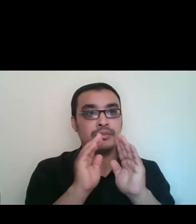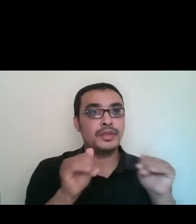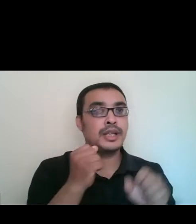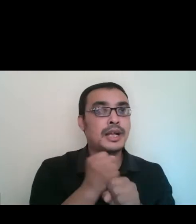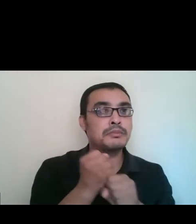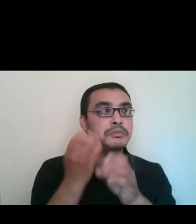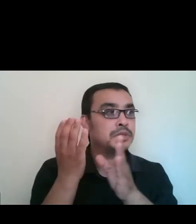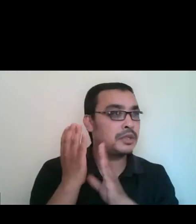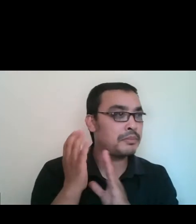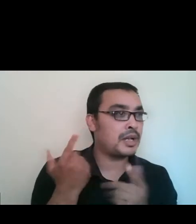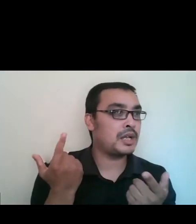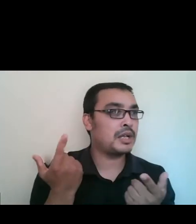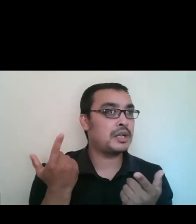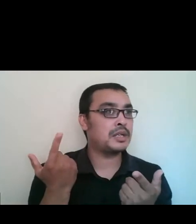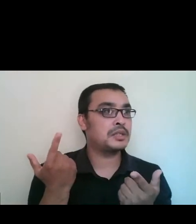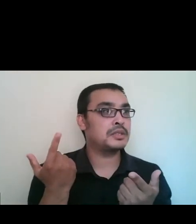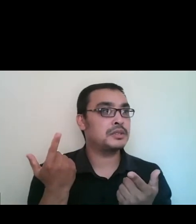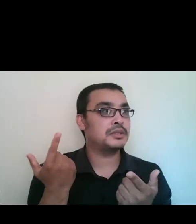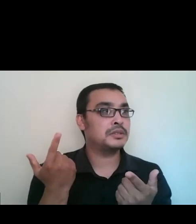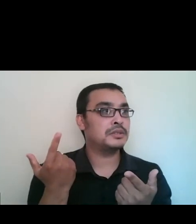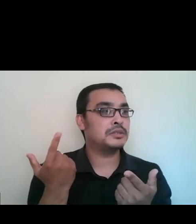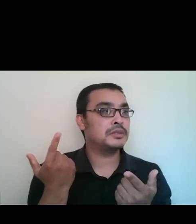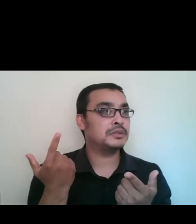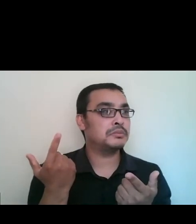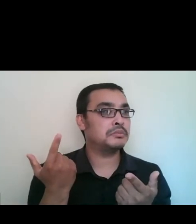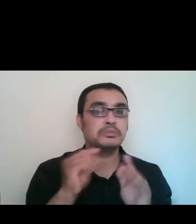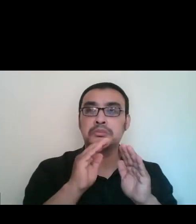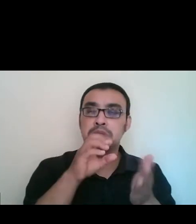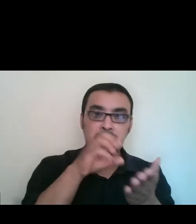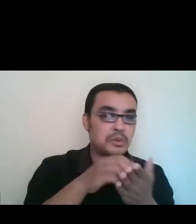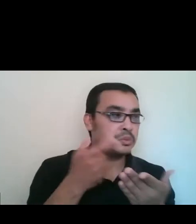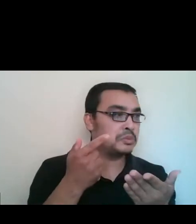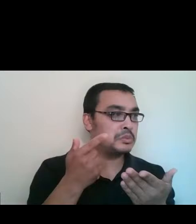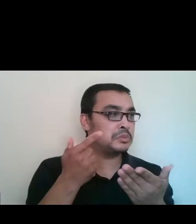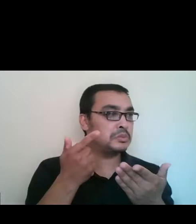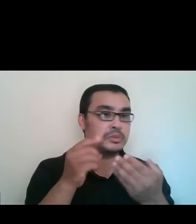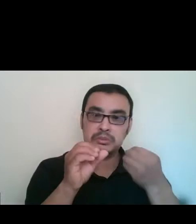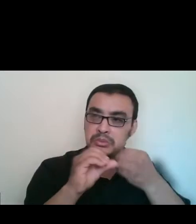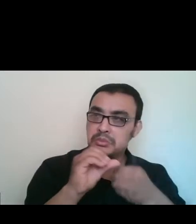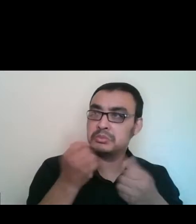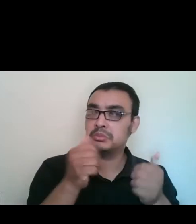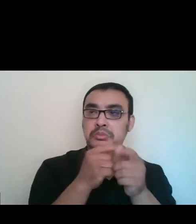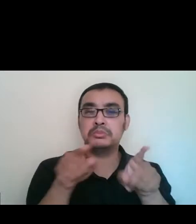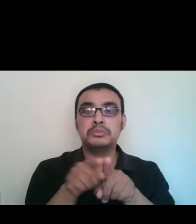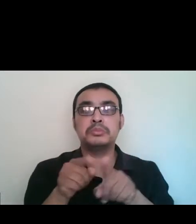roles, different positions, but they are